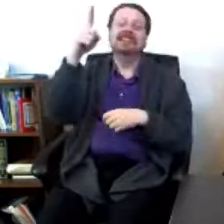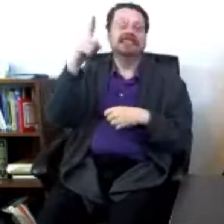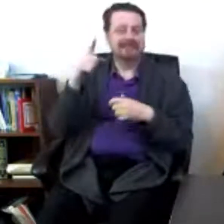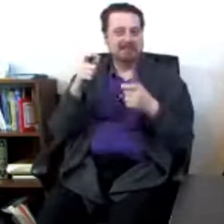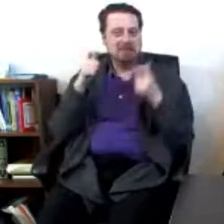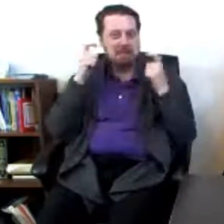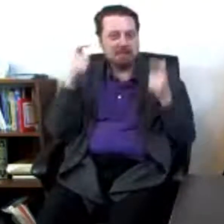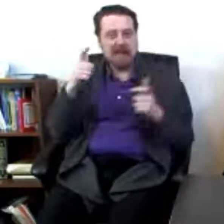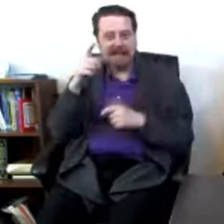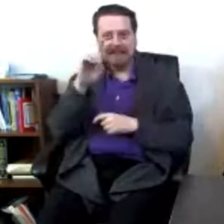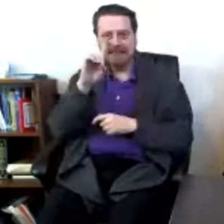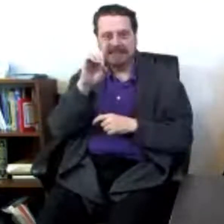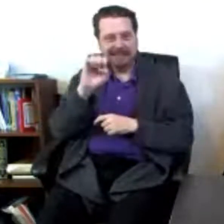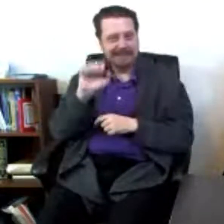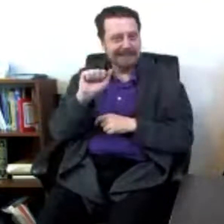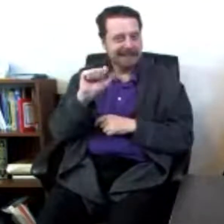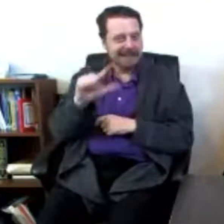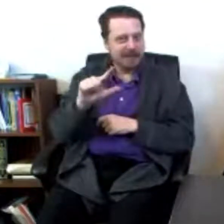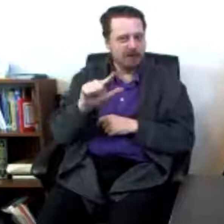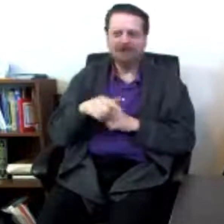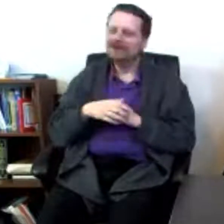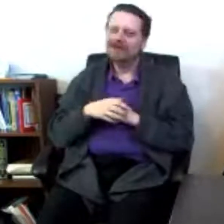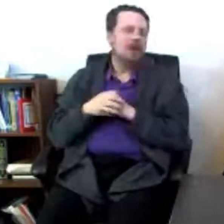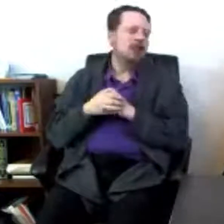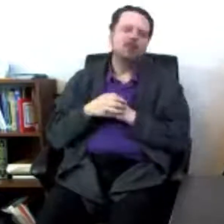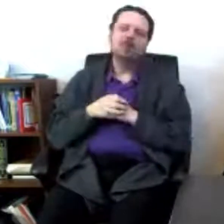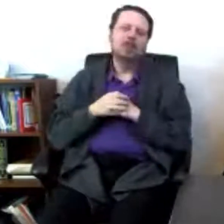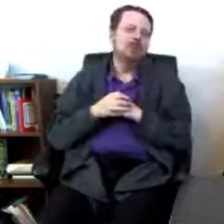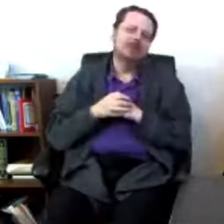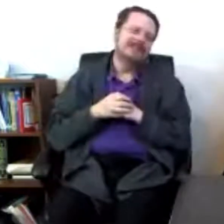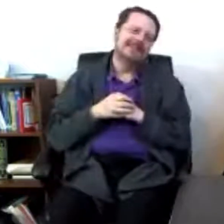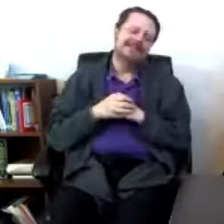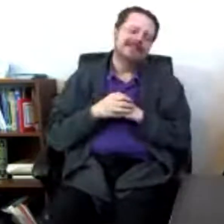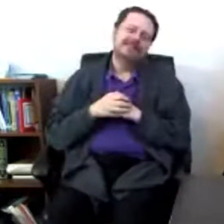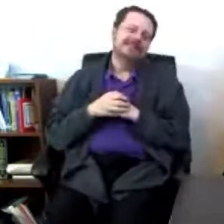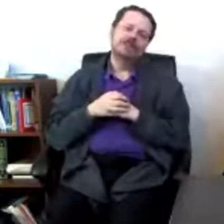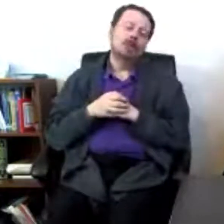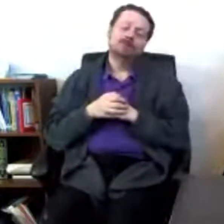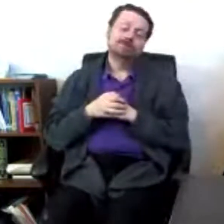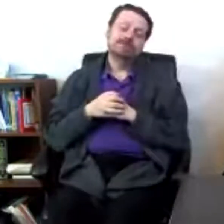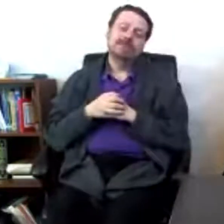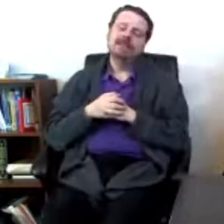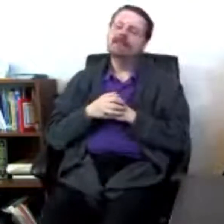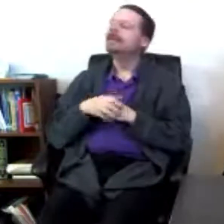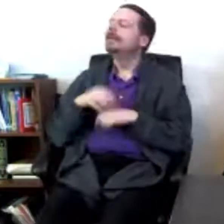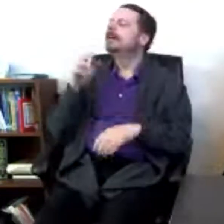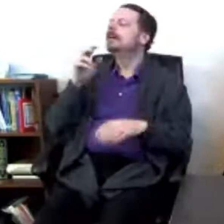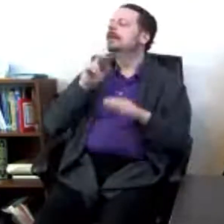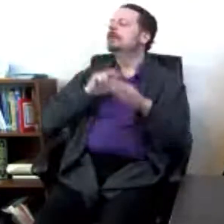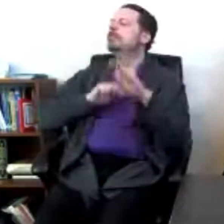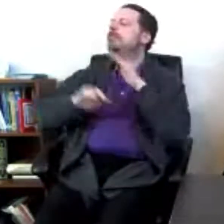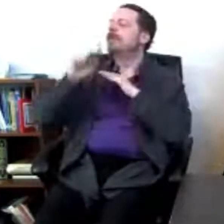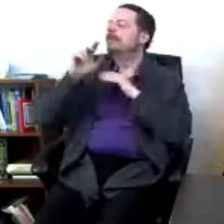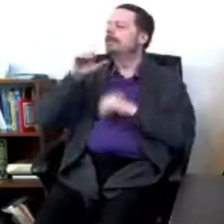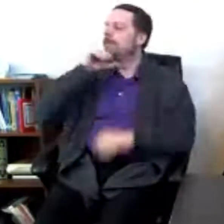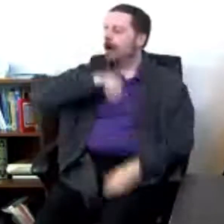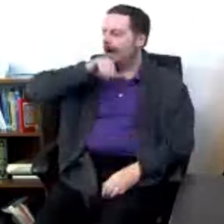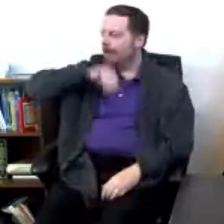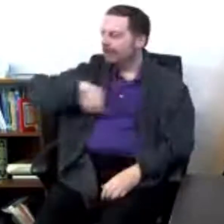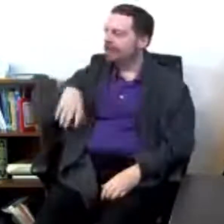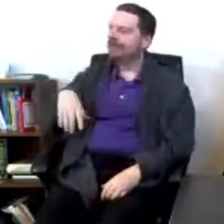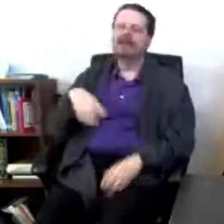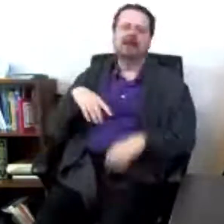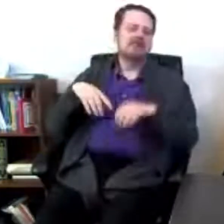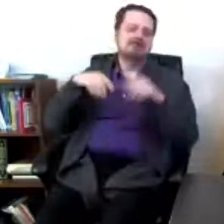It is not a big deal. A man once asked Prophet Muhammad, how